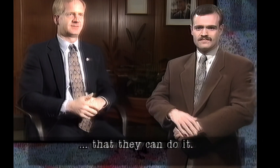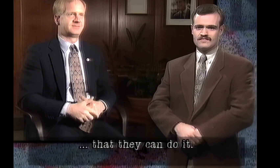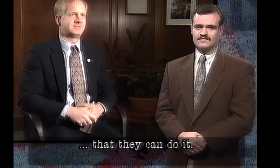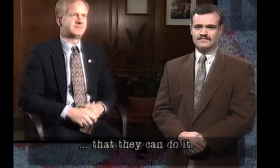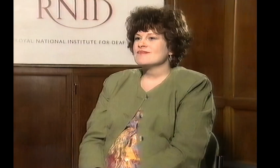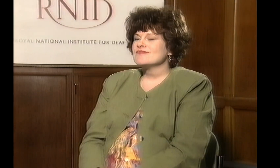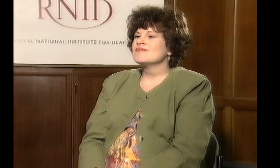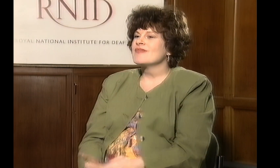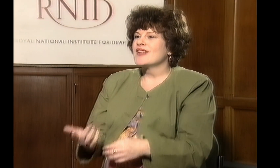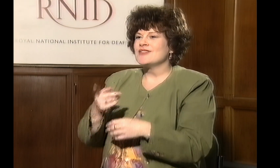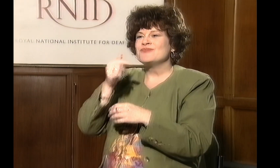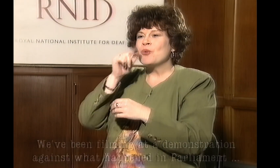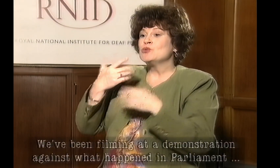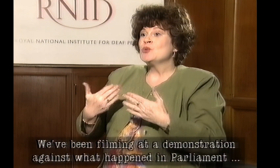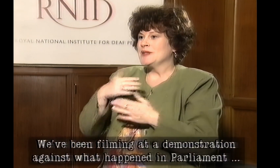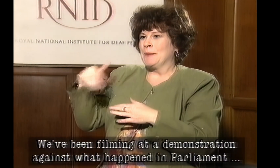it.